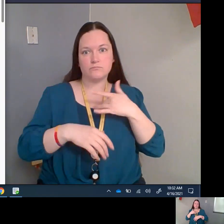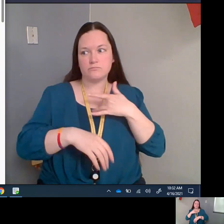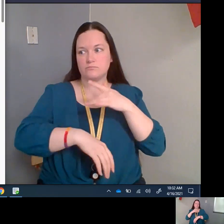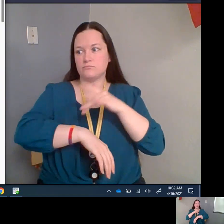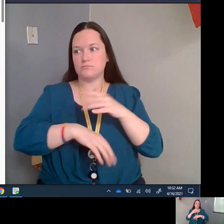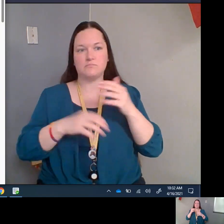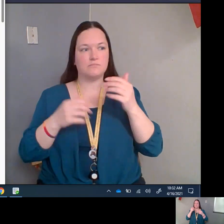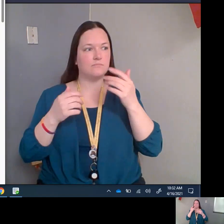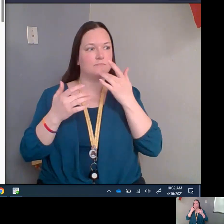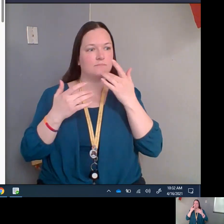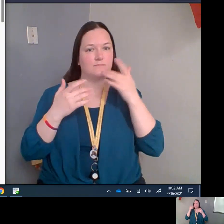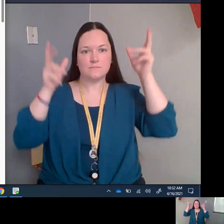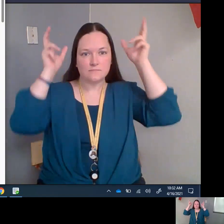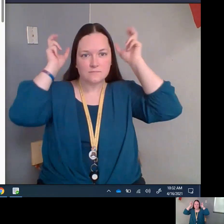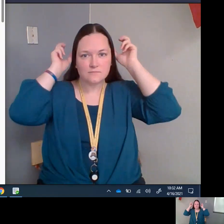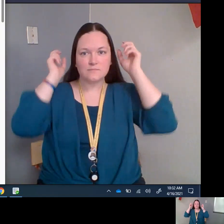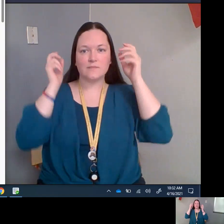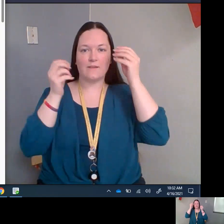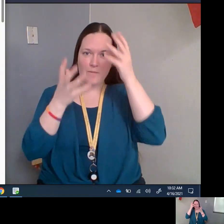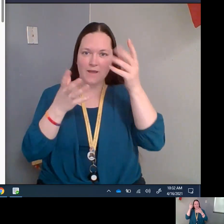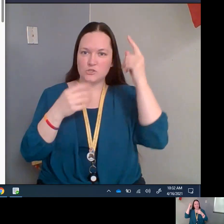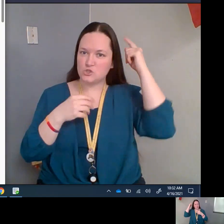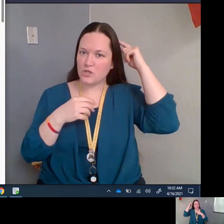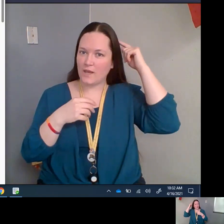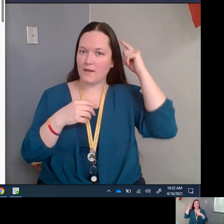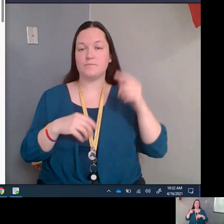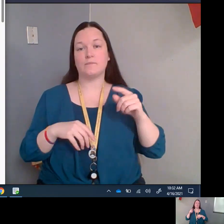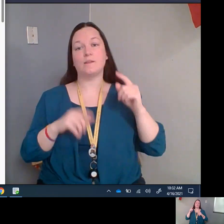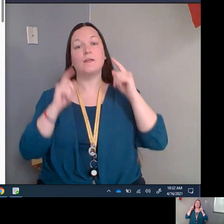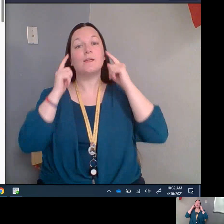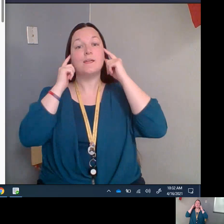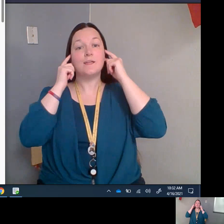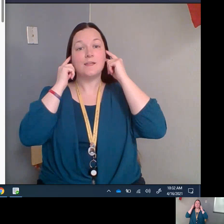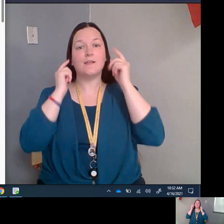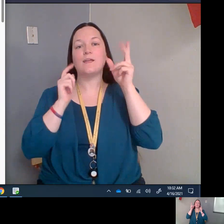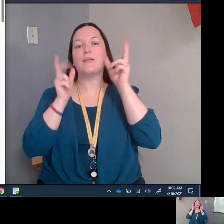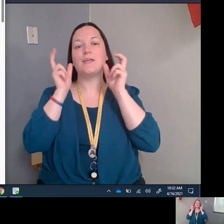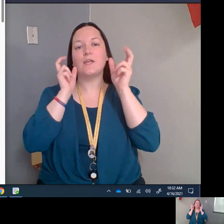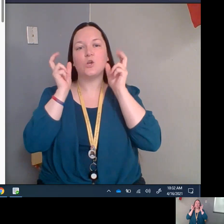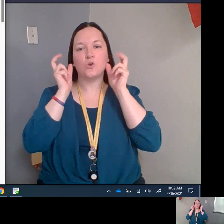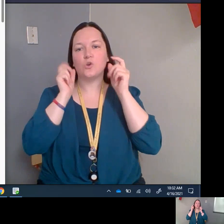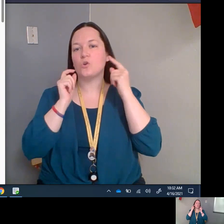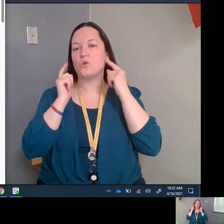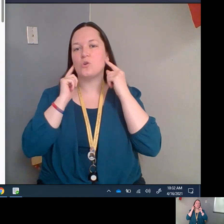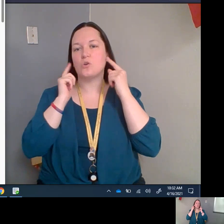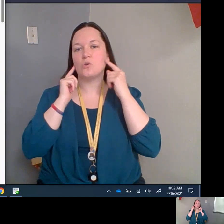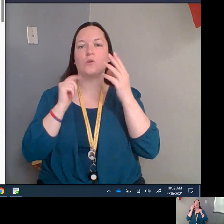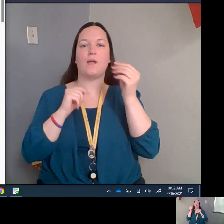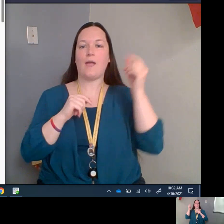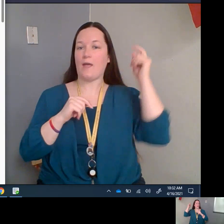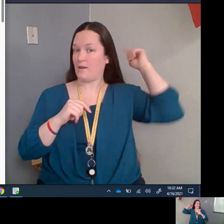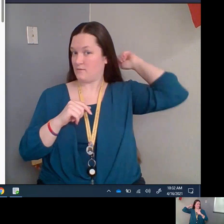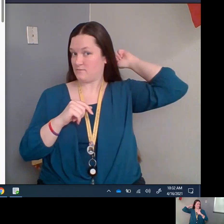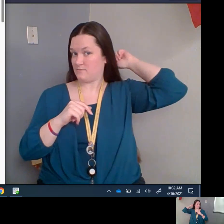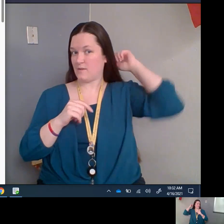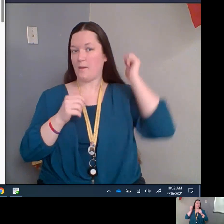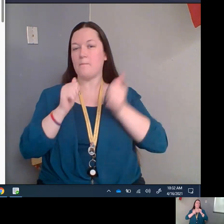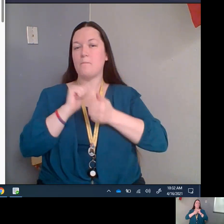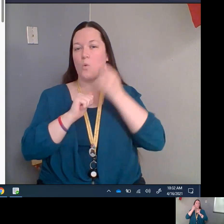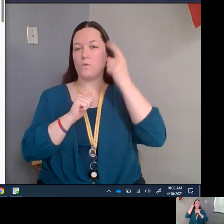is primarily responsible for processing auditory information from the ears. And the occipital is